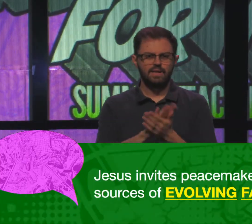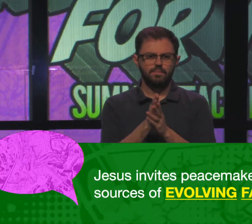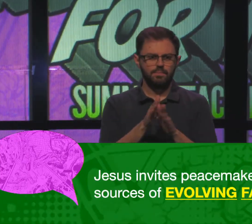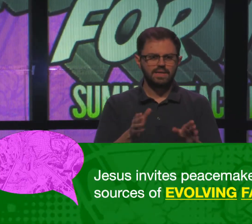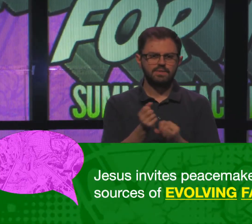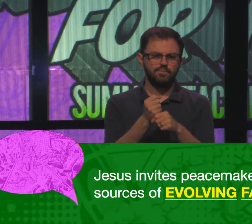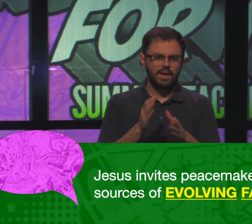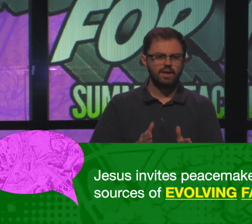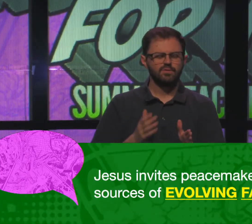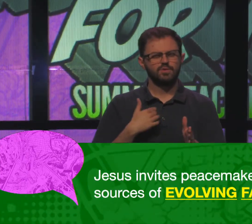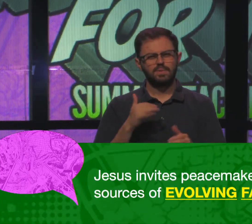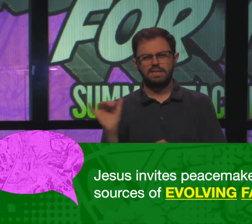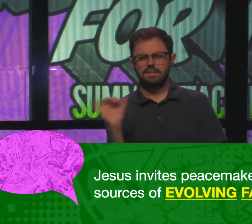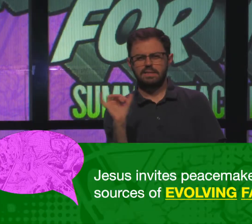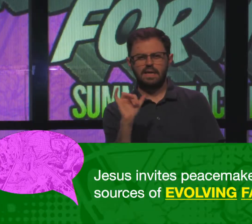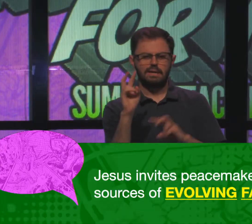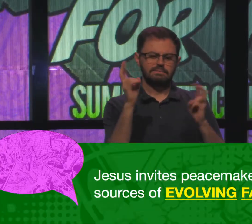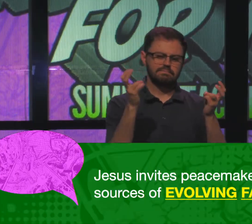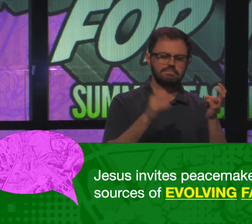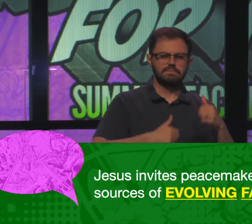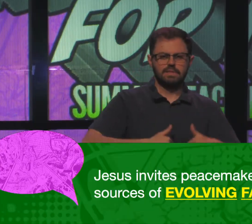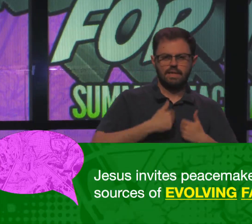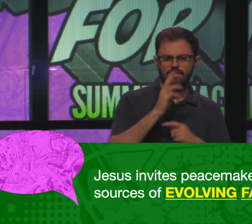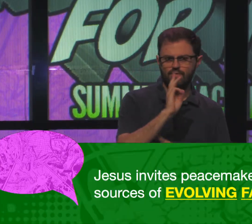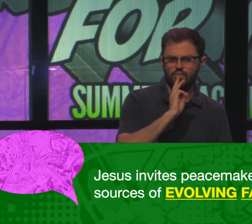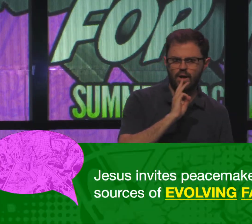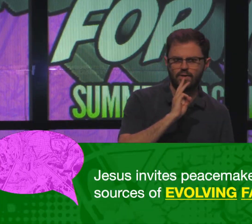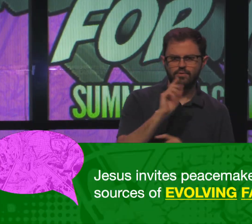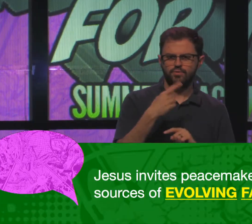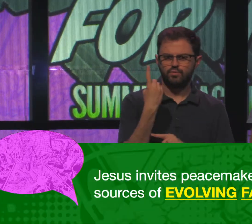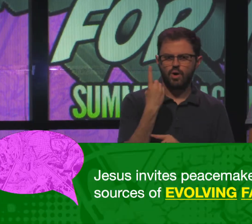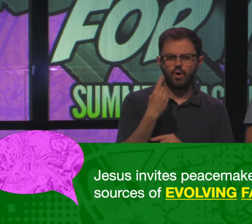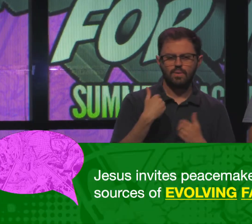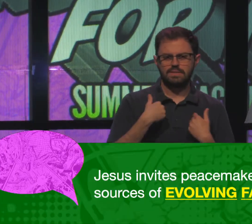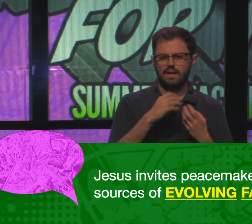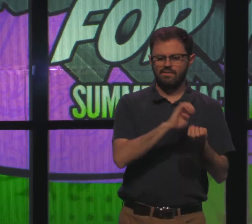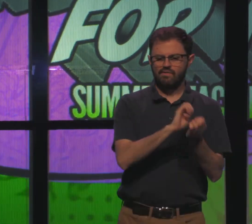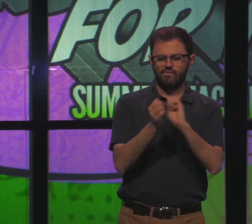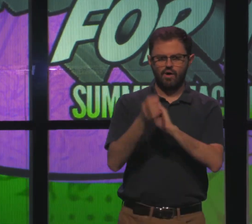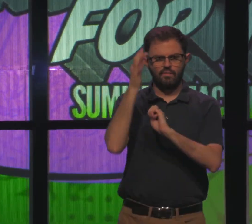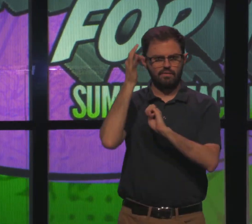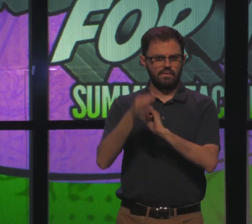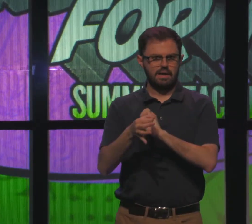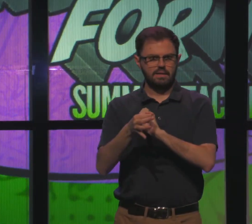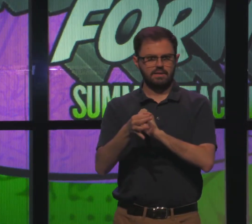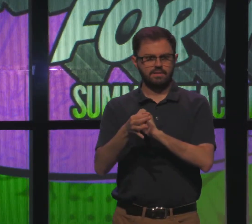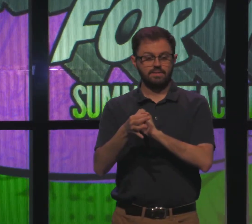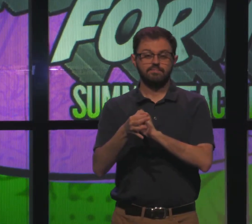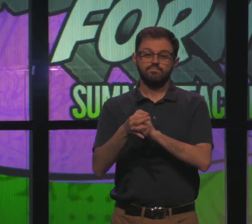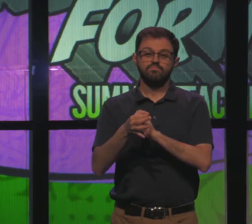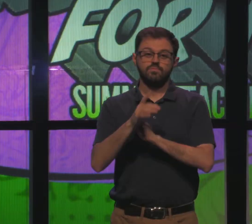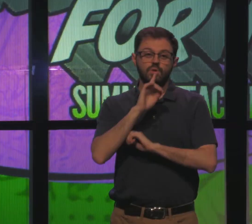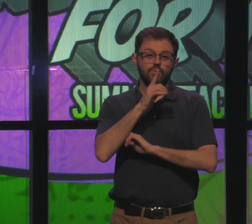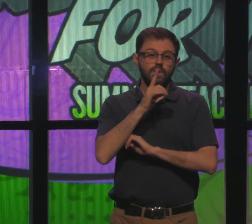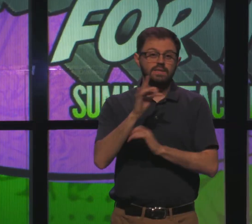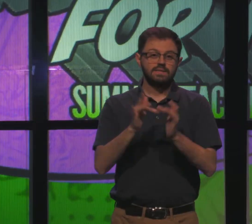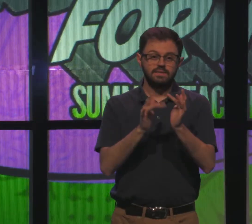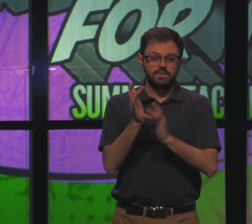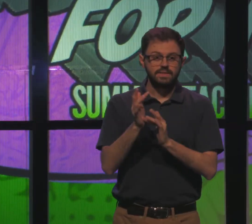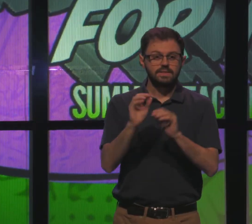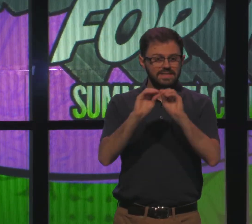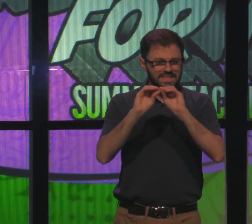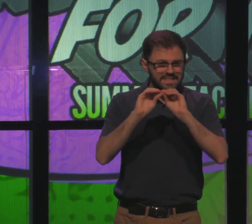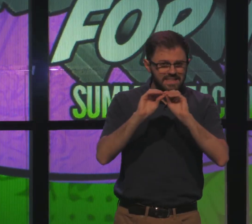living water, right? To be sources of evolving faith. In fact, Jesus explicitly identifies his